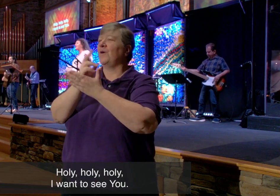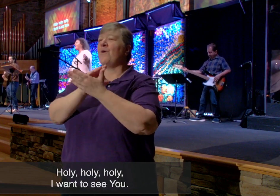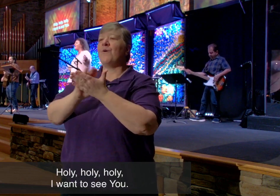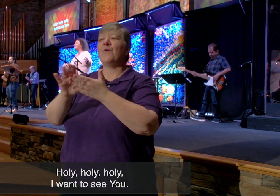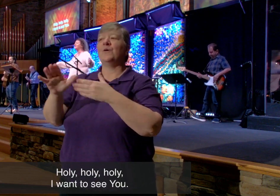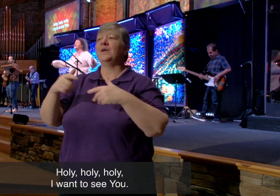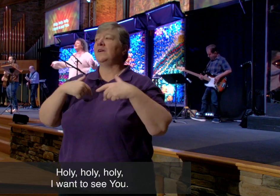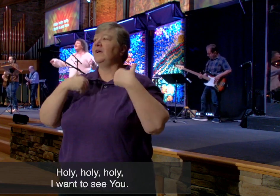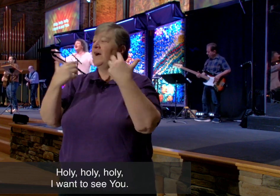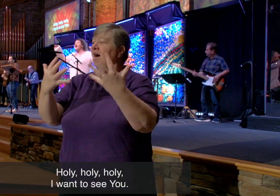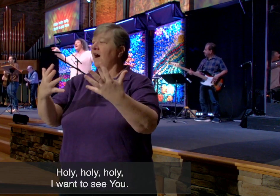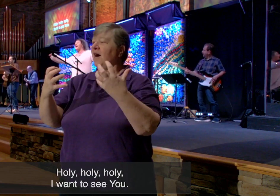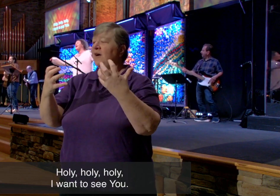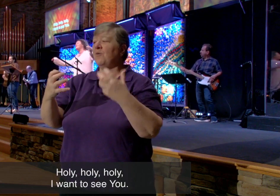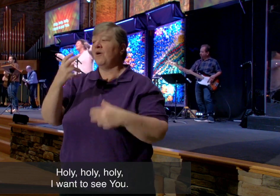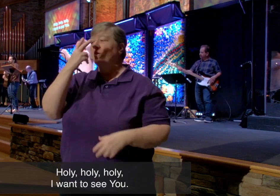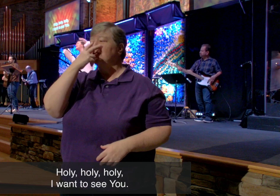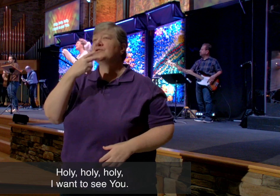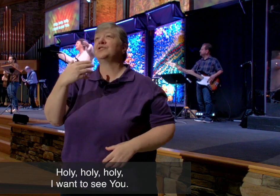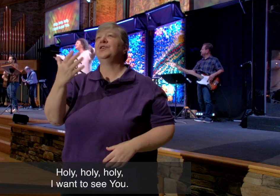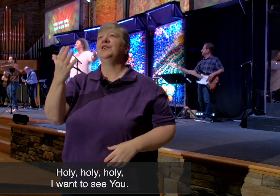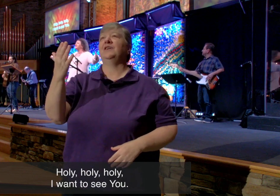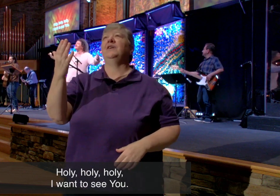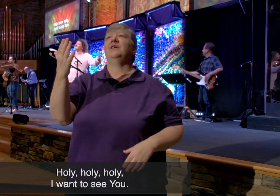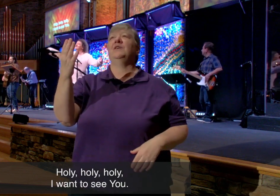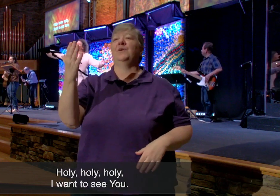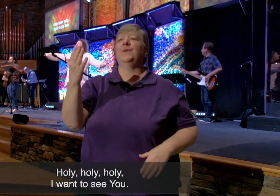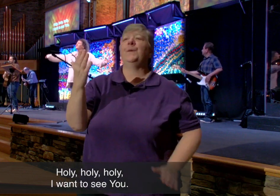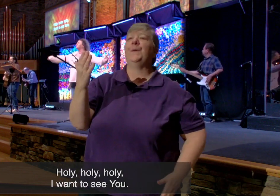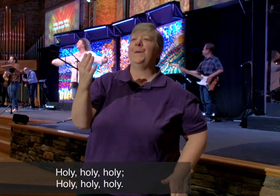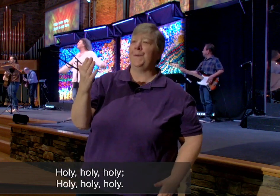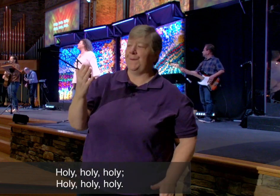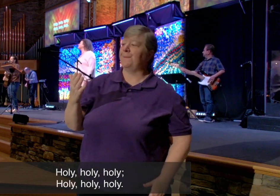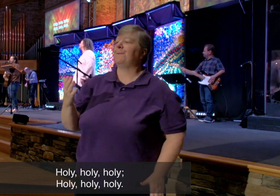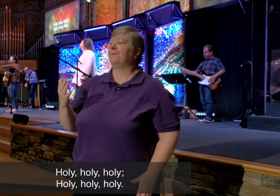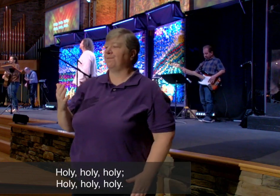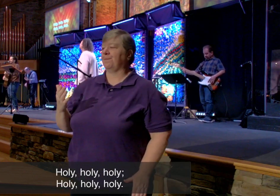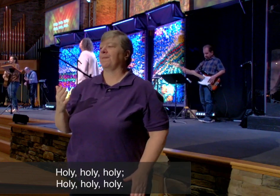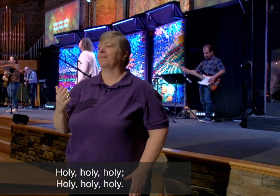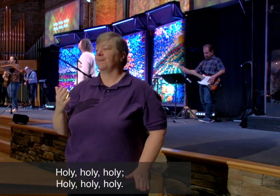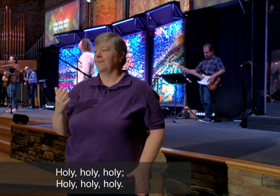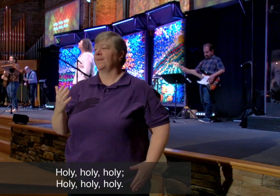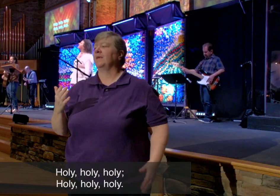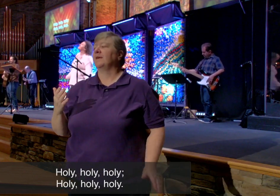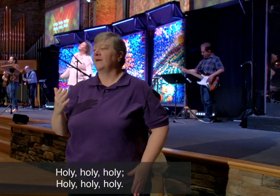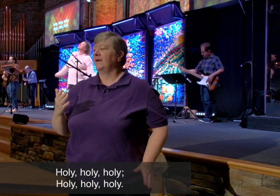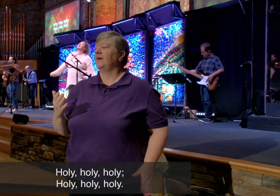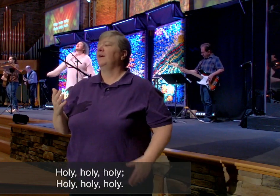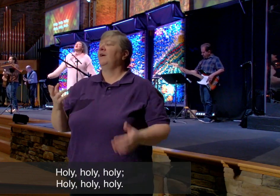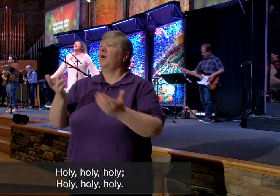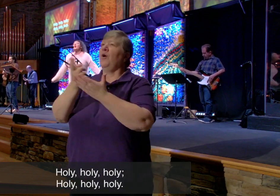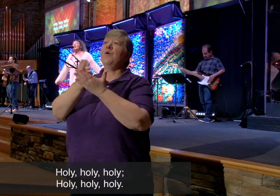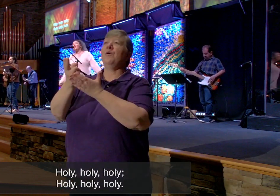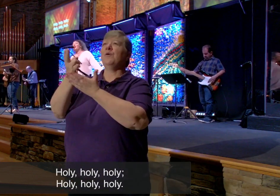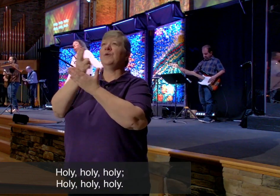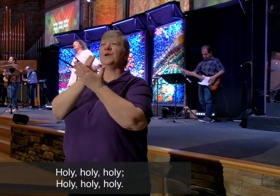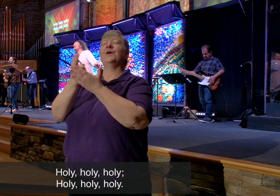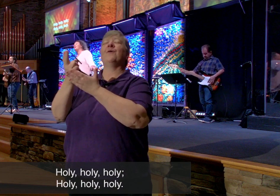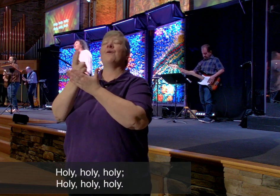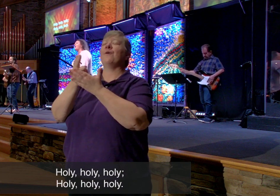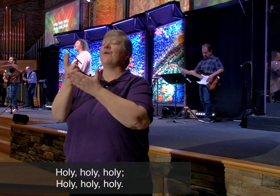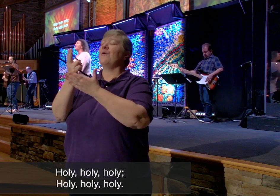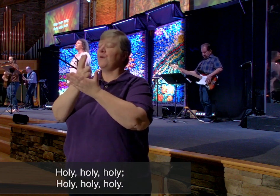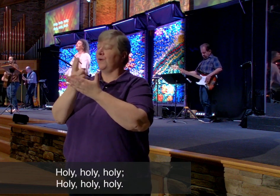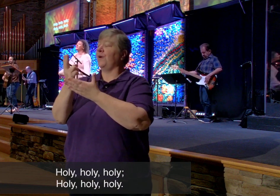Holy, holy, holy. I want to see you. You are perfect in your ways, and we sing